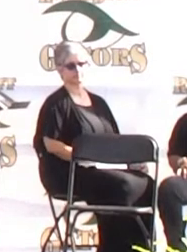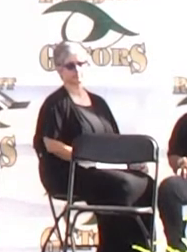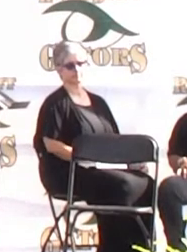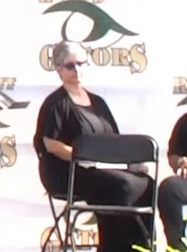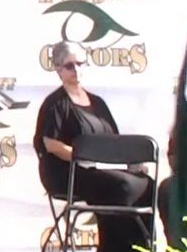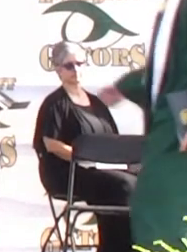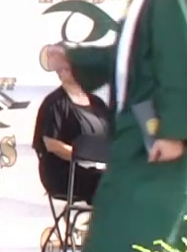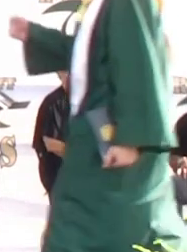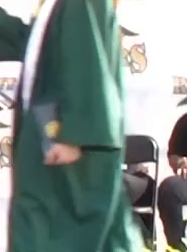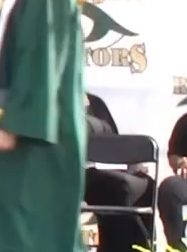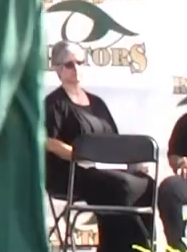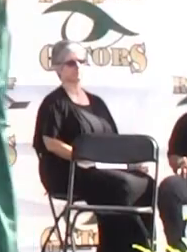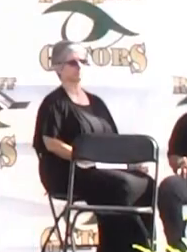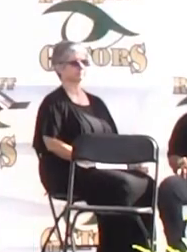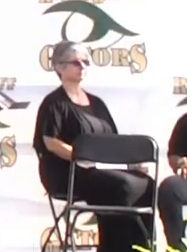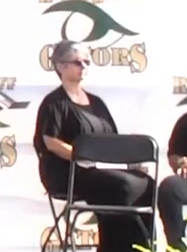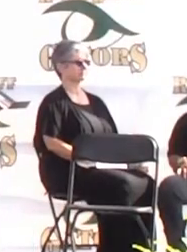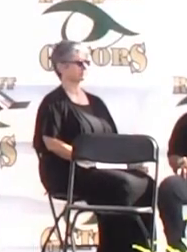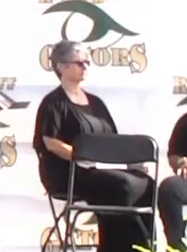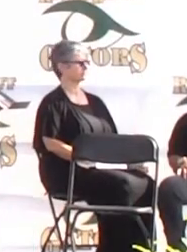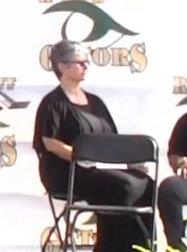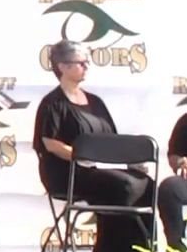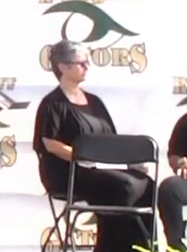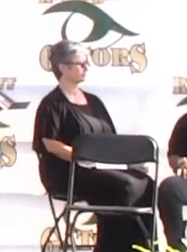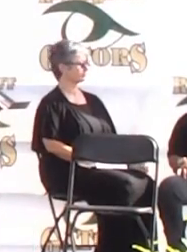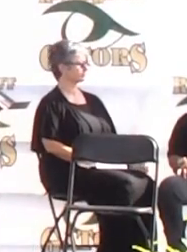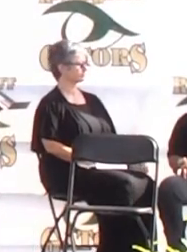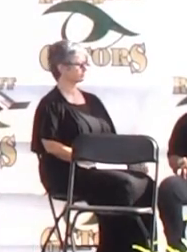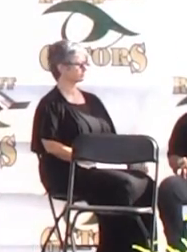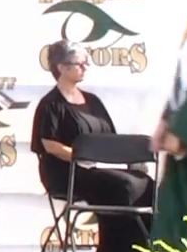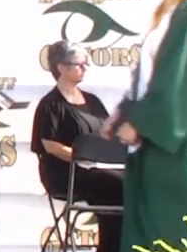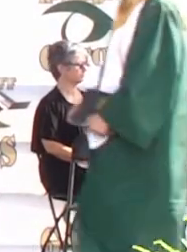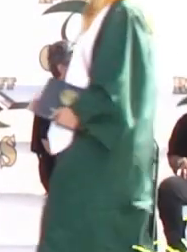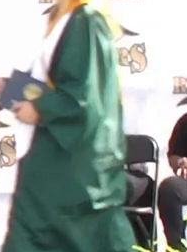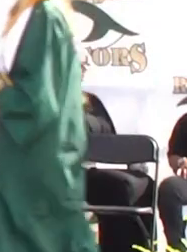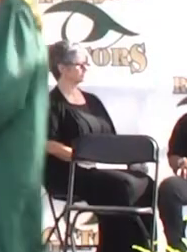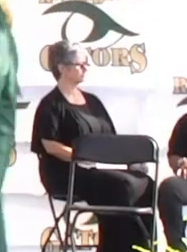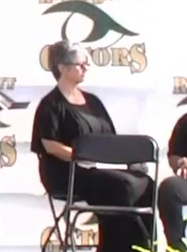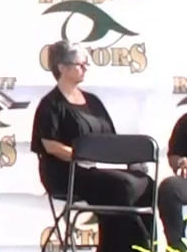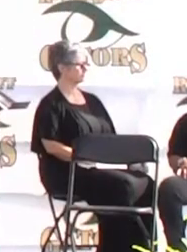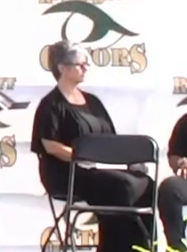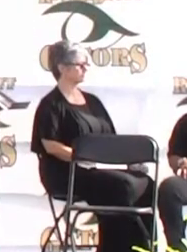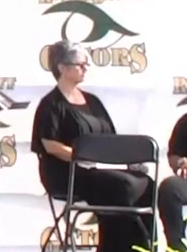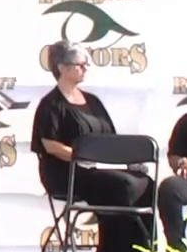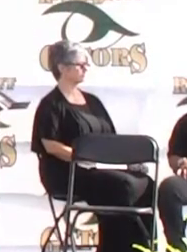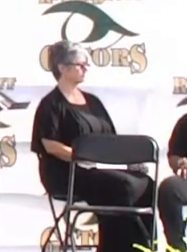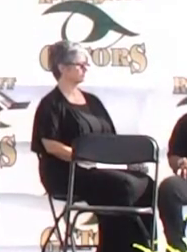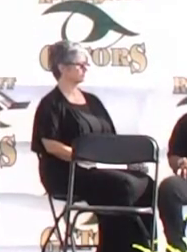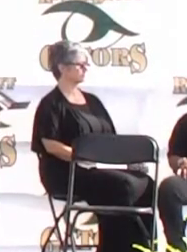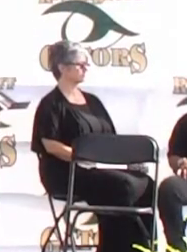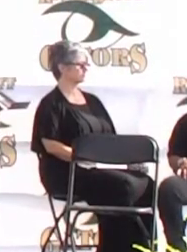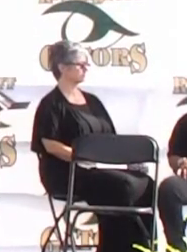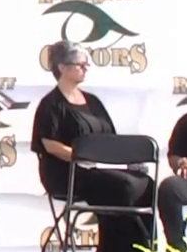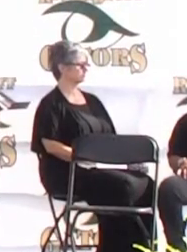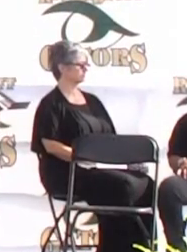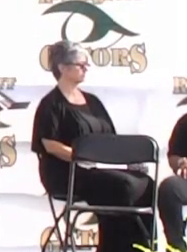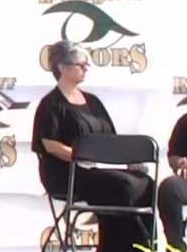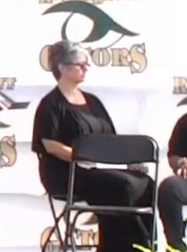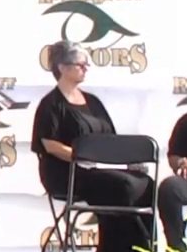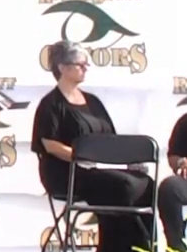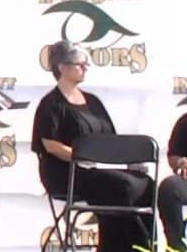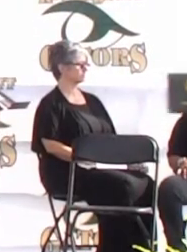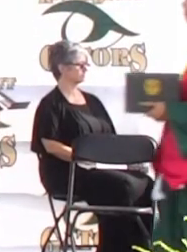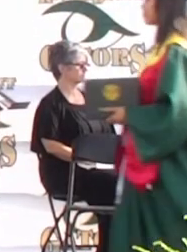Gwilliam, center graduate. Caroline Grace Harris, honor graduate, center graduate. Elizabeth